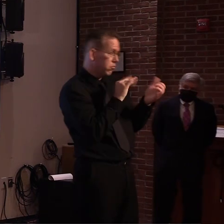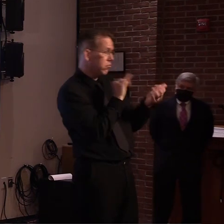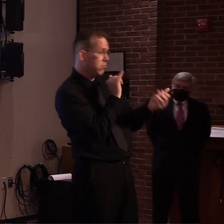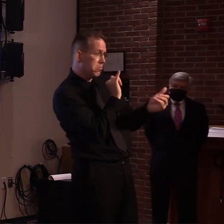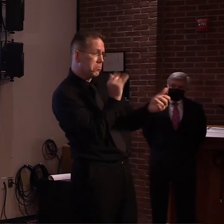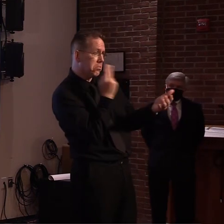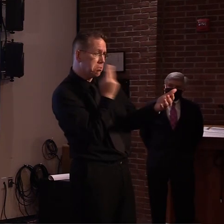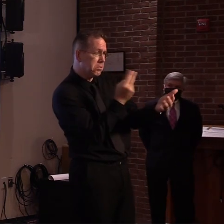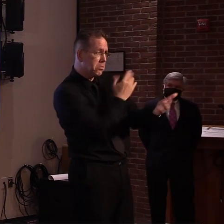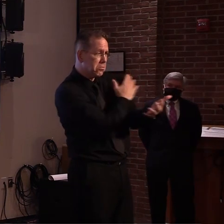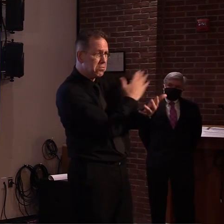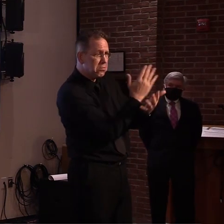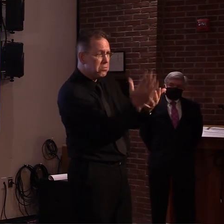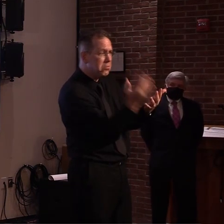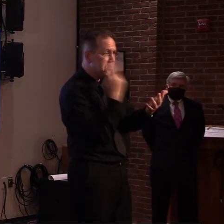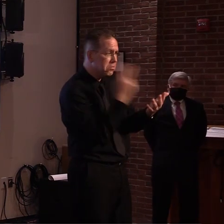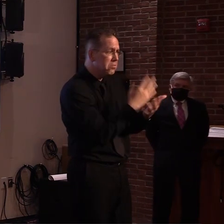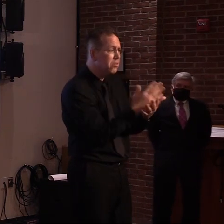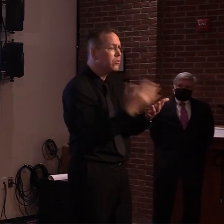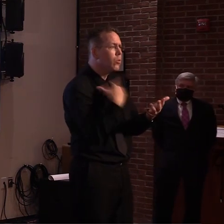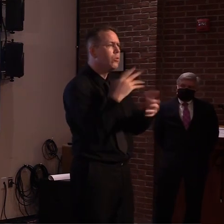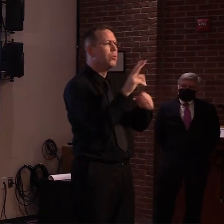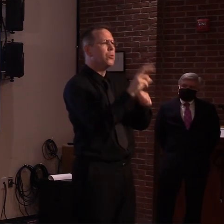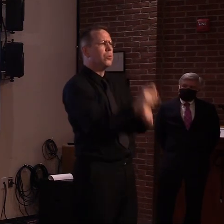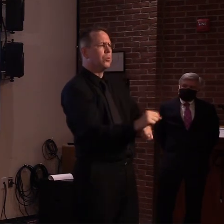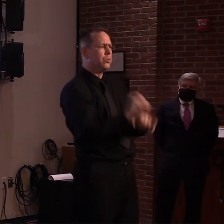and reasonably well supported.